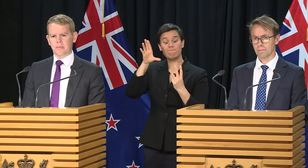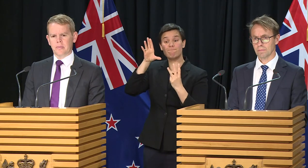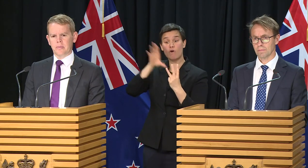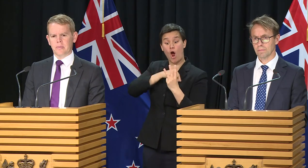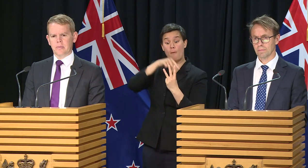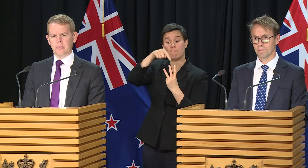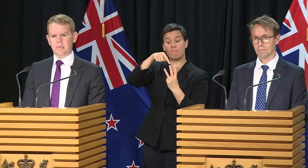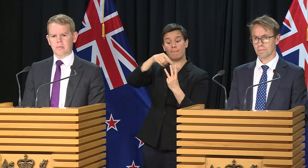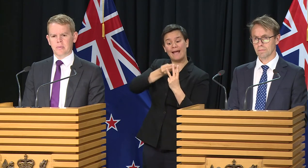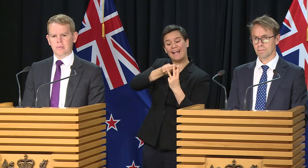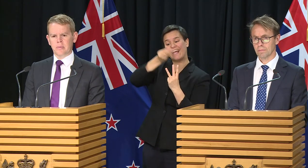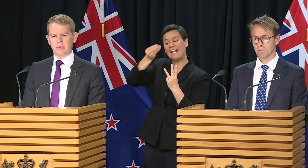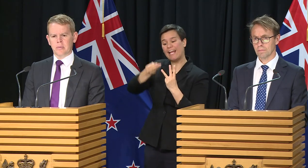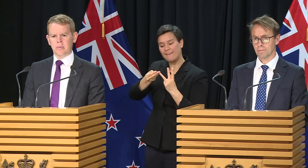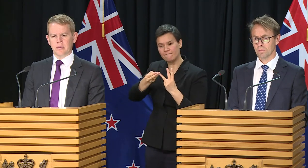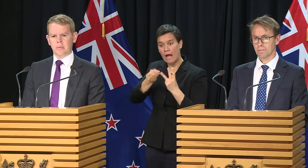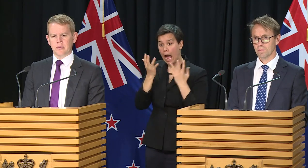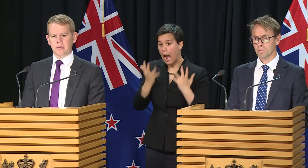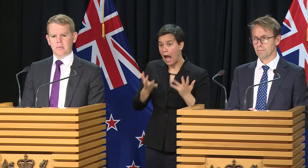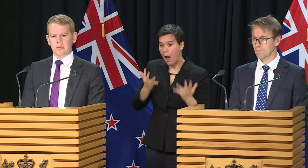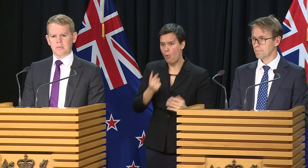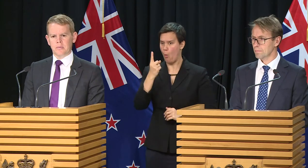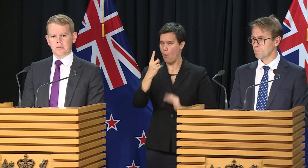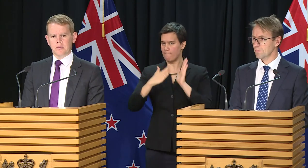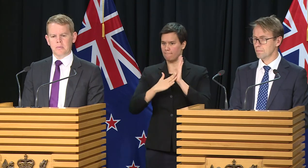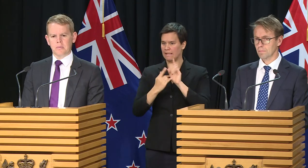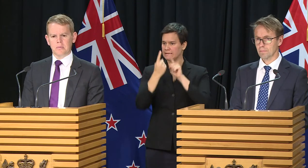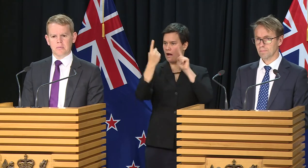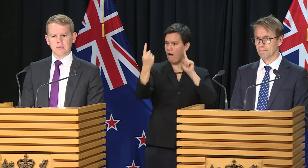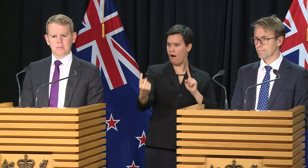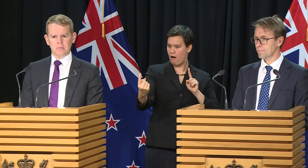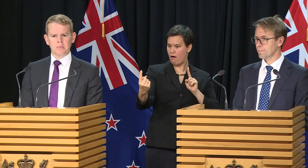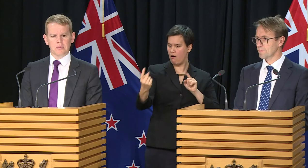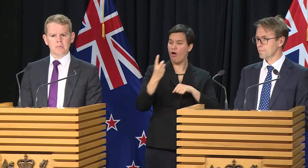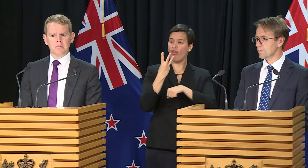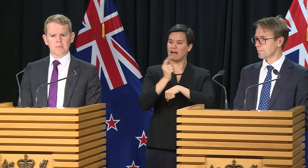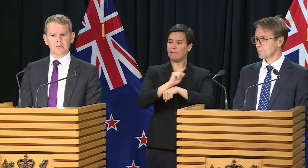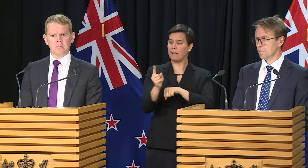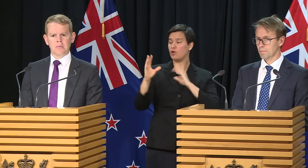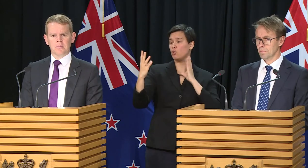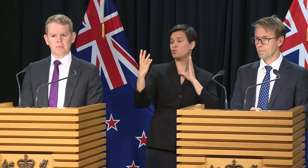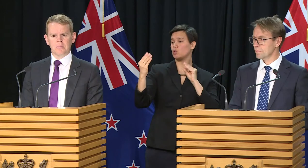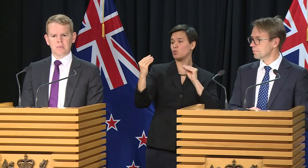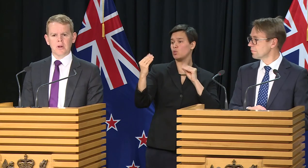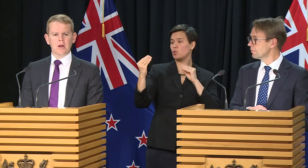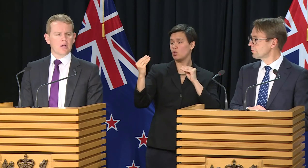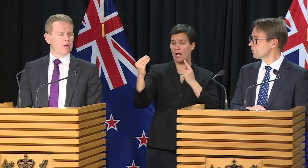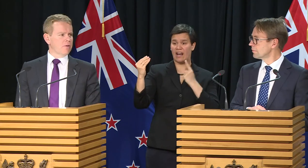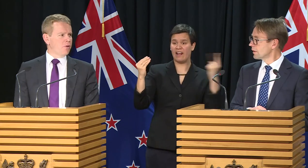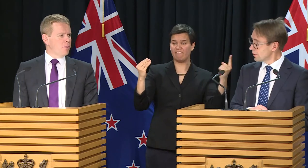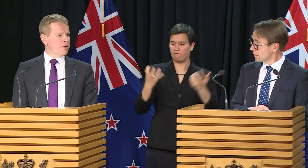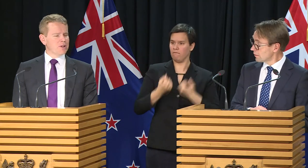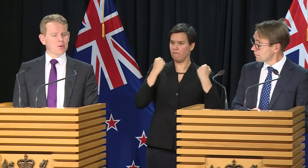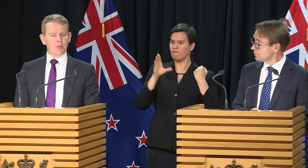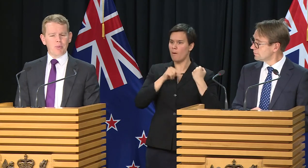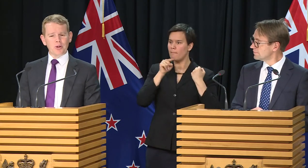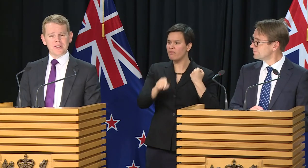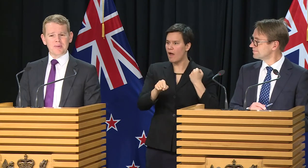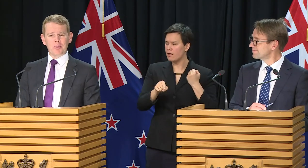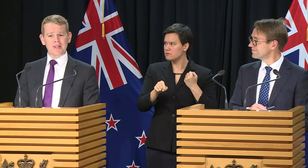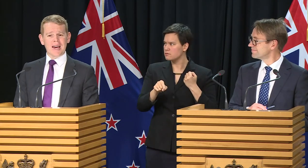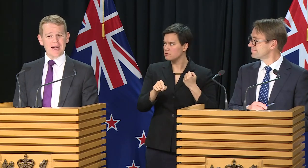light been shined on that in the intervening period about how that person might have been infected and whether it was from that very short duration of exposure? But from memory, this